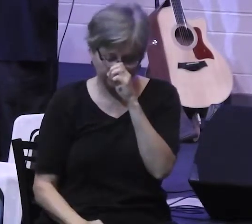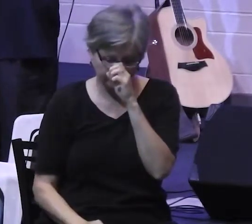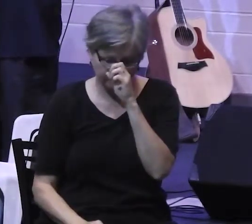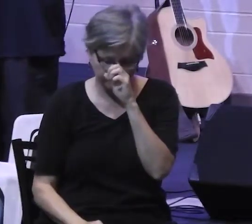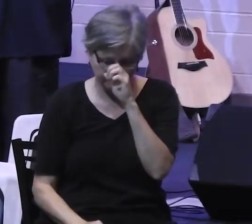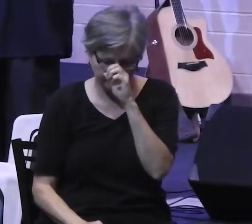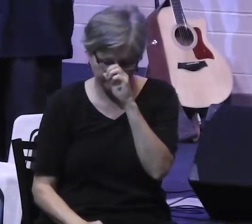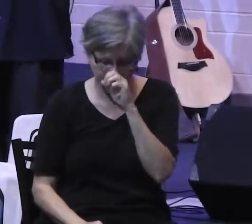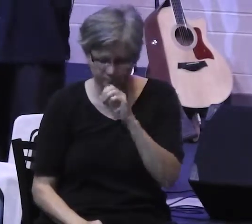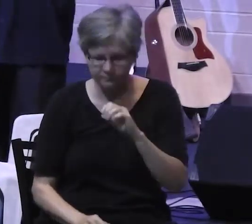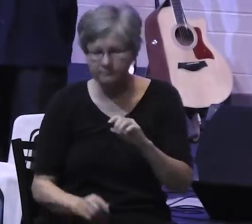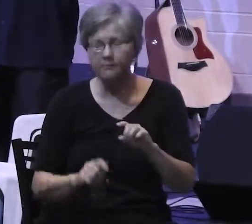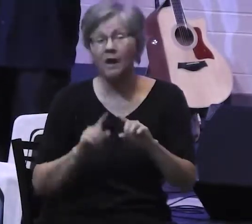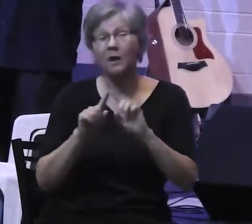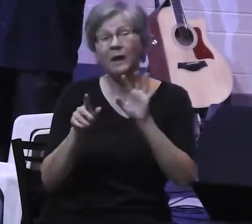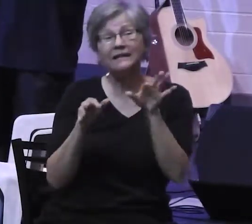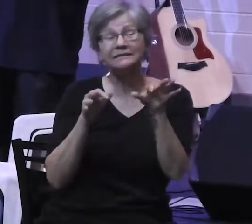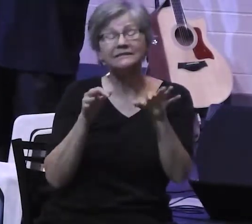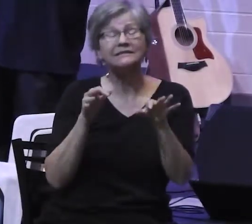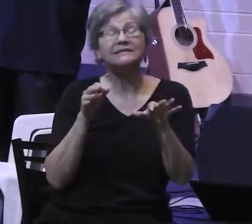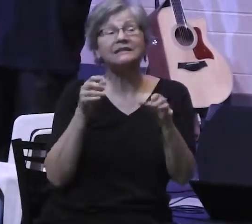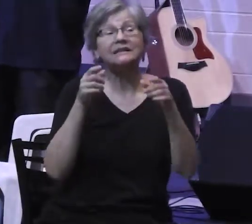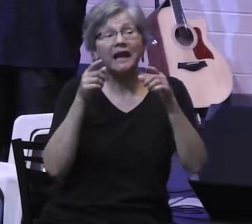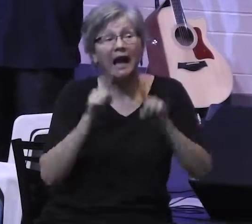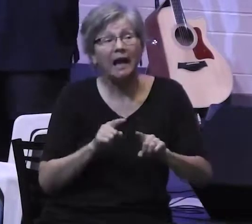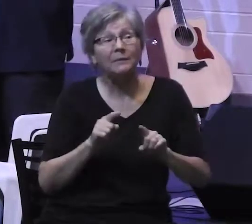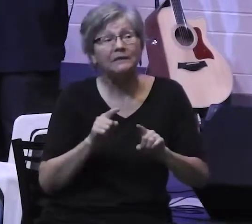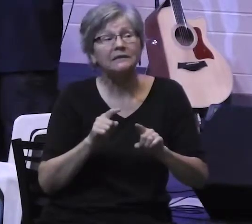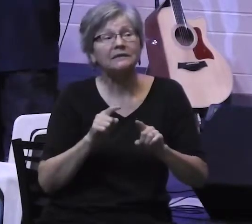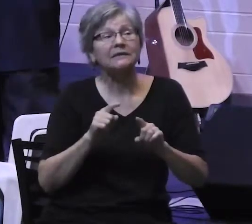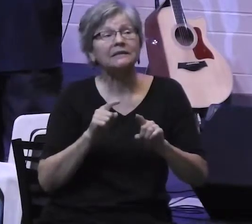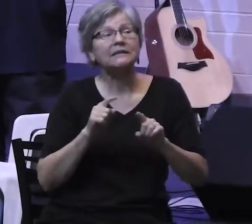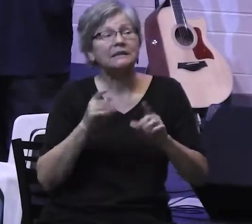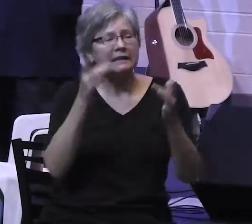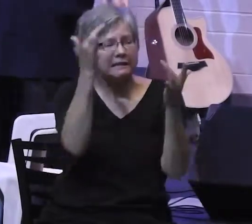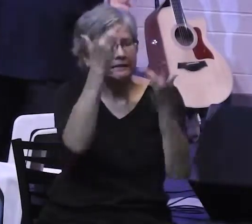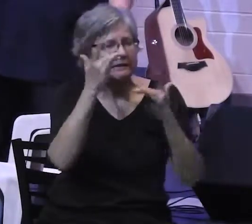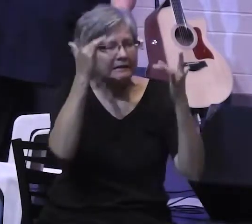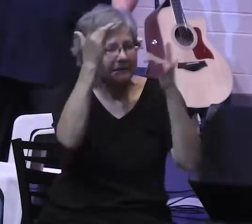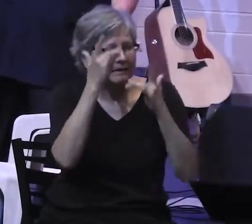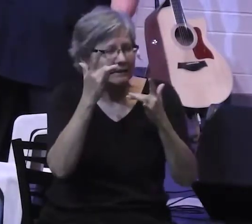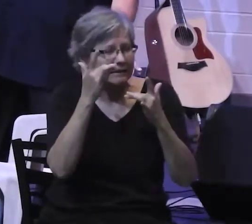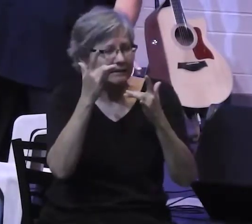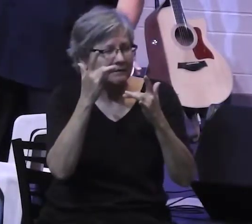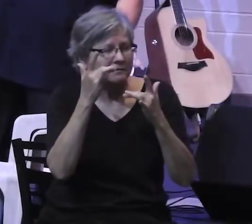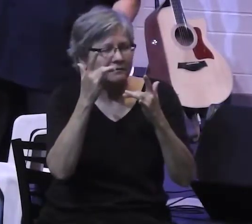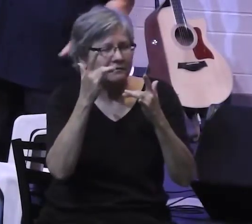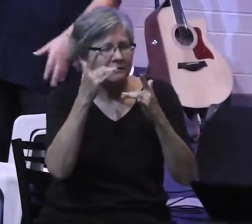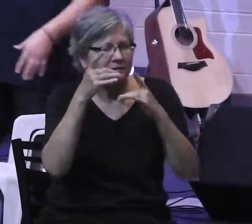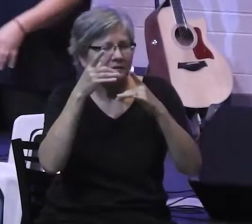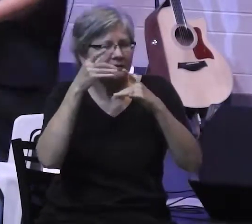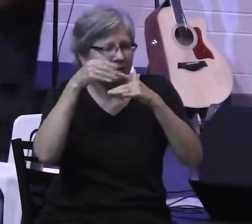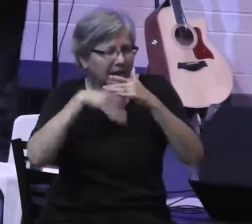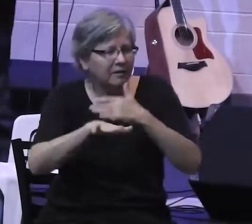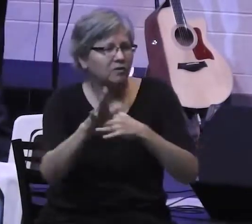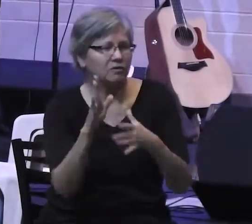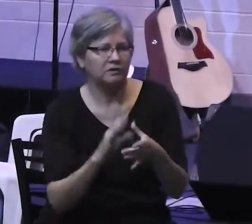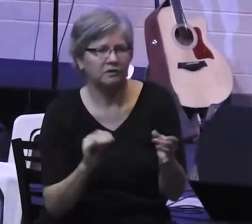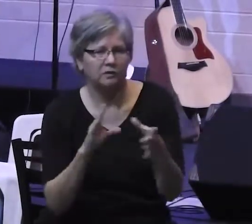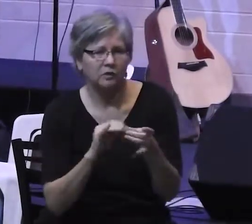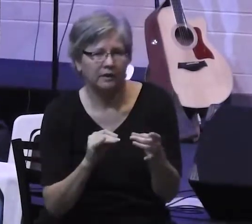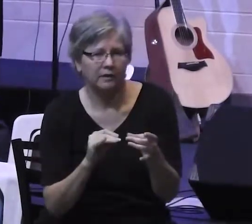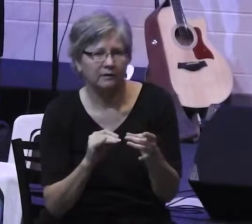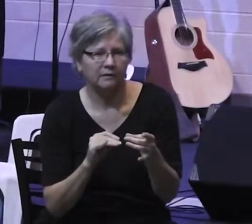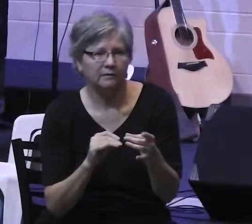But there is a disease that enters into the story, and sin is a disease that happens in their hearts, and they say, maybe we don't need to rely